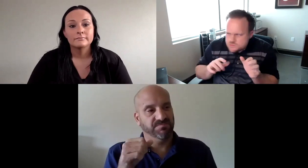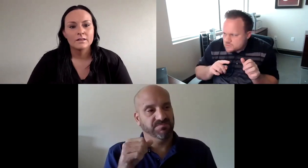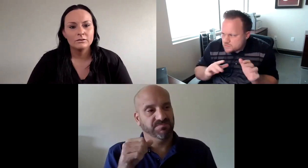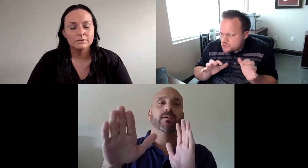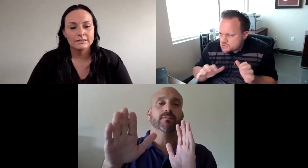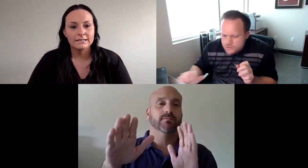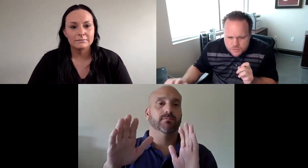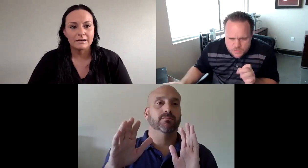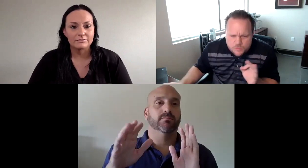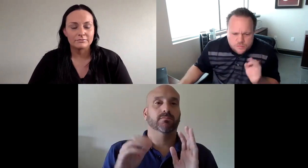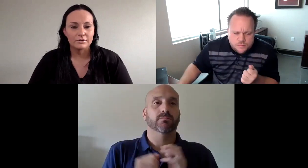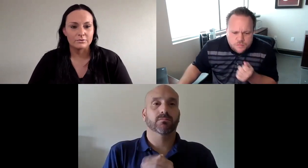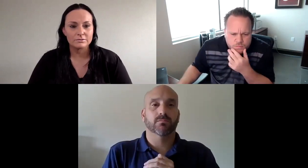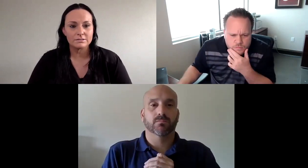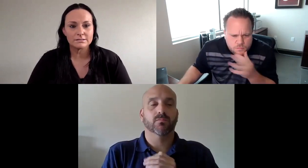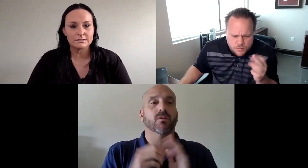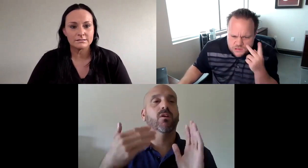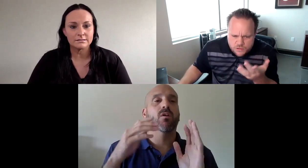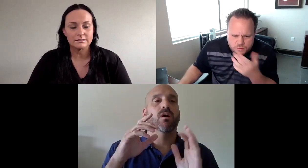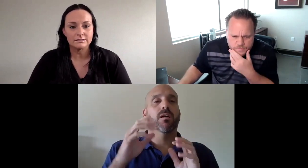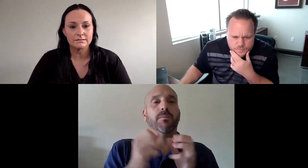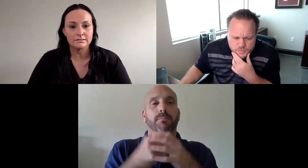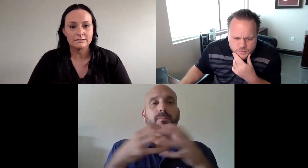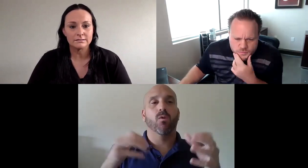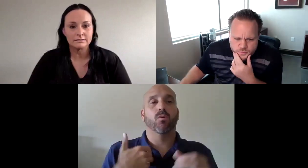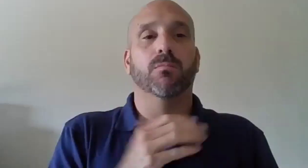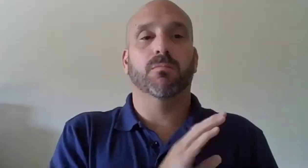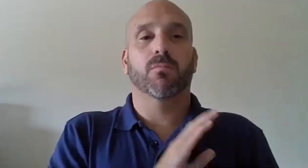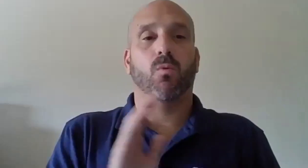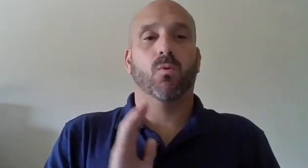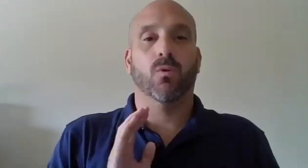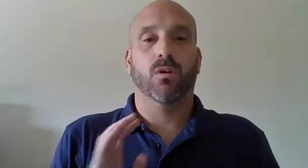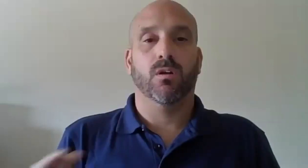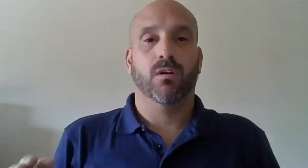Oh, I think Matt froze. Oh, there we go.